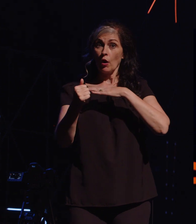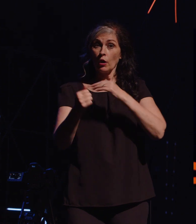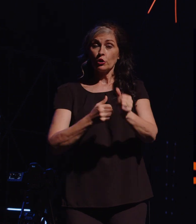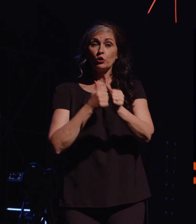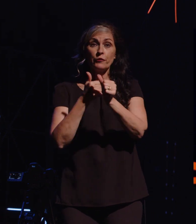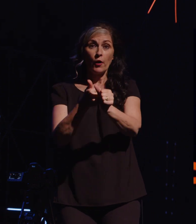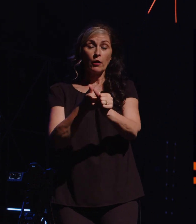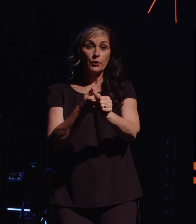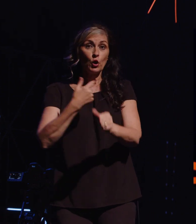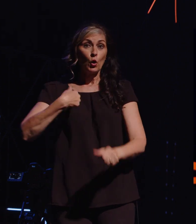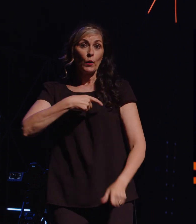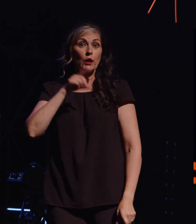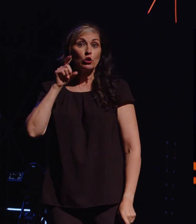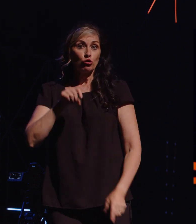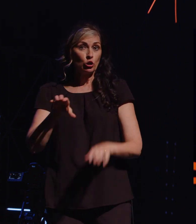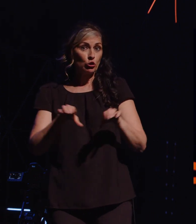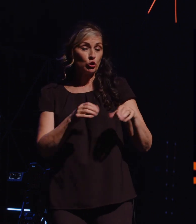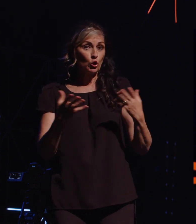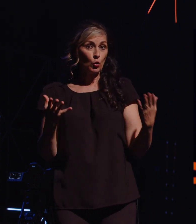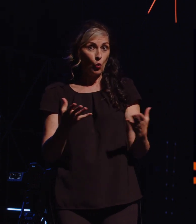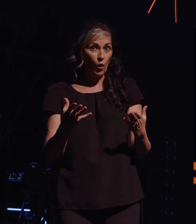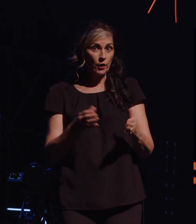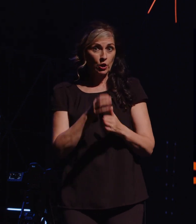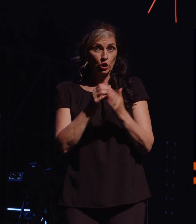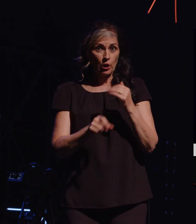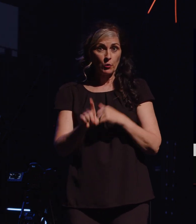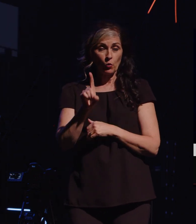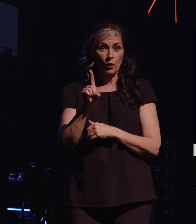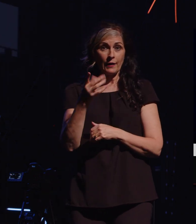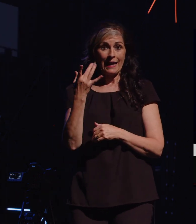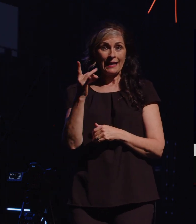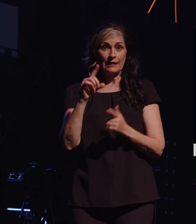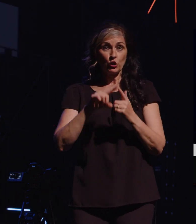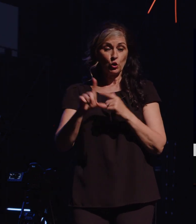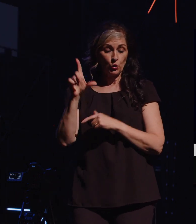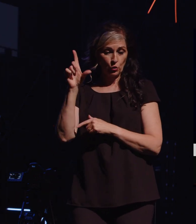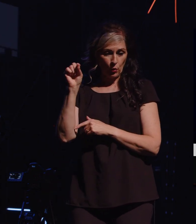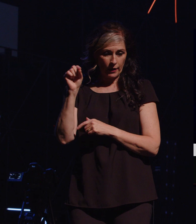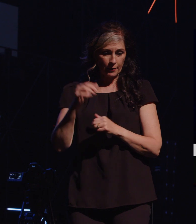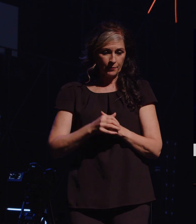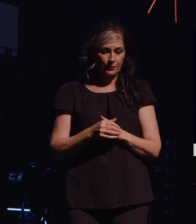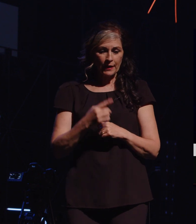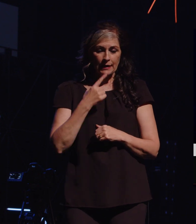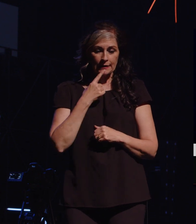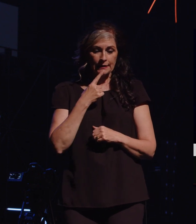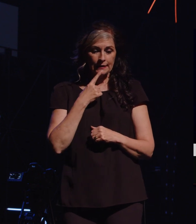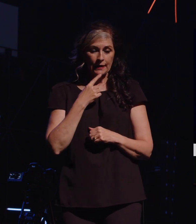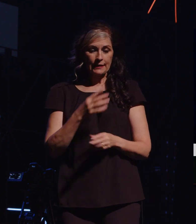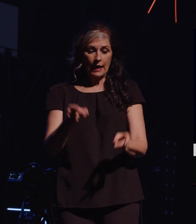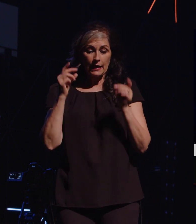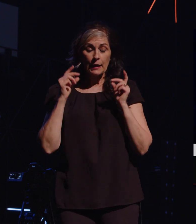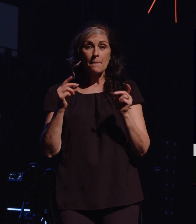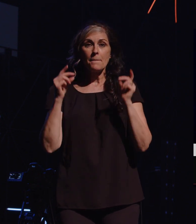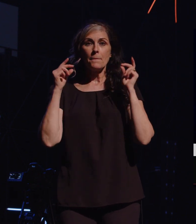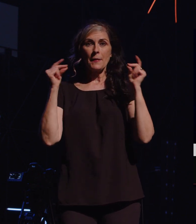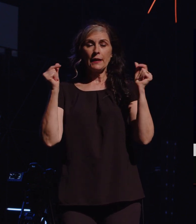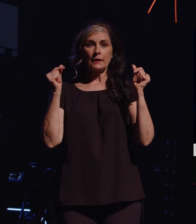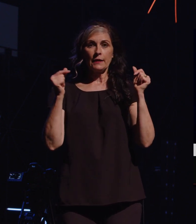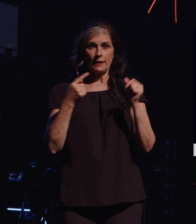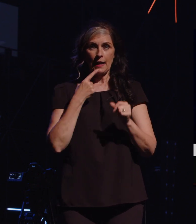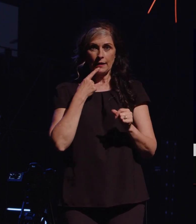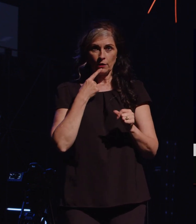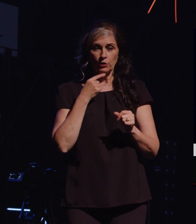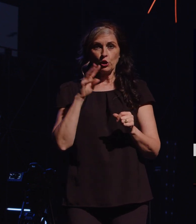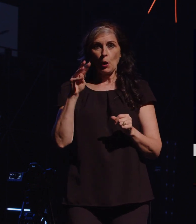him, what we're supposed to do. Look at Mark 1:18-20. Mark 1:18-20, it says, and immediately. I told